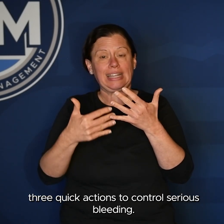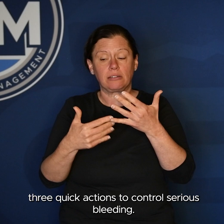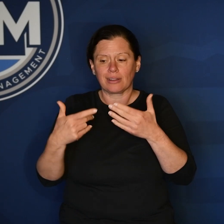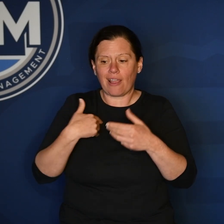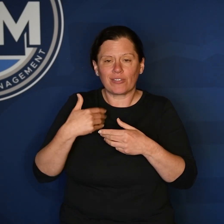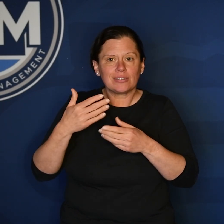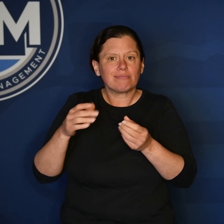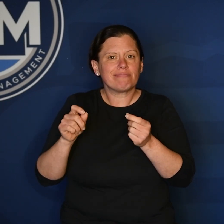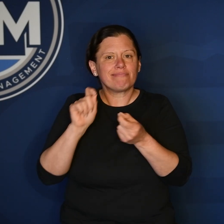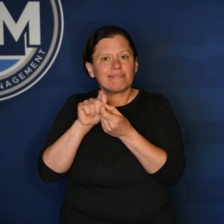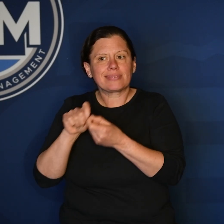bleeding.